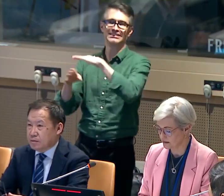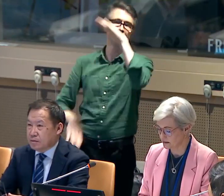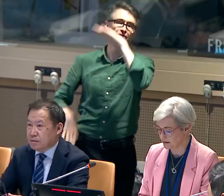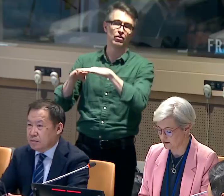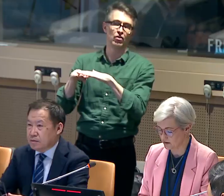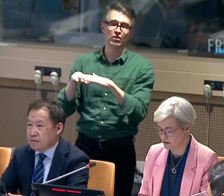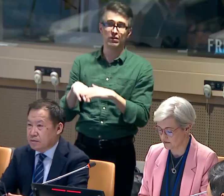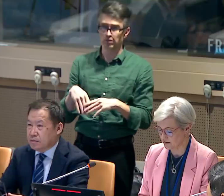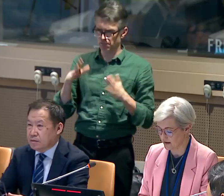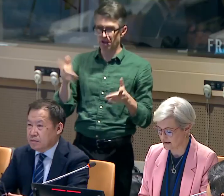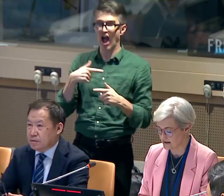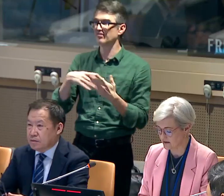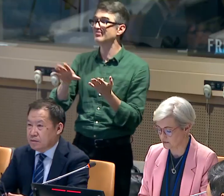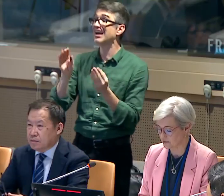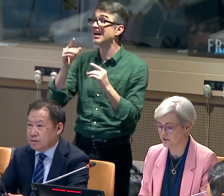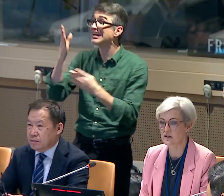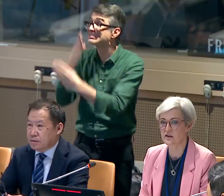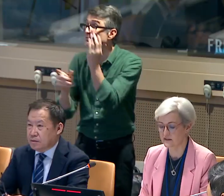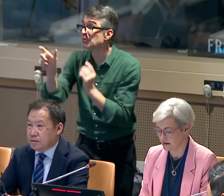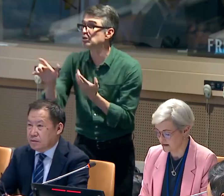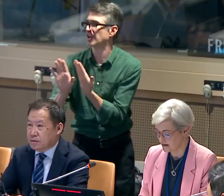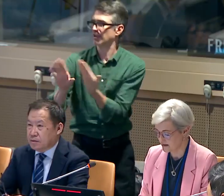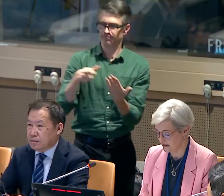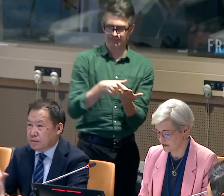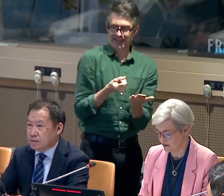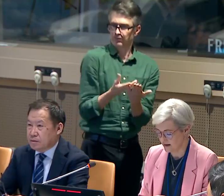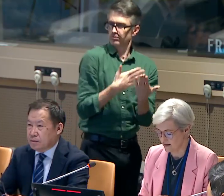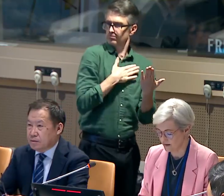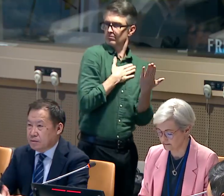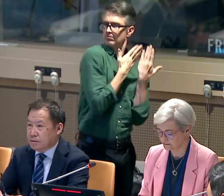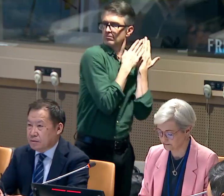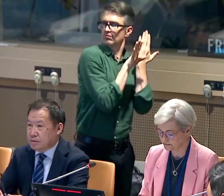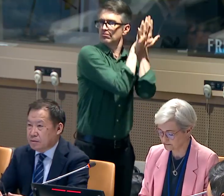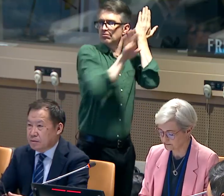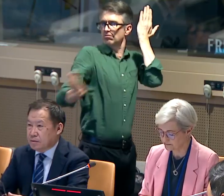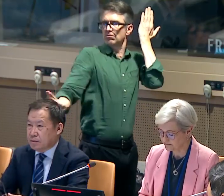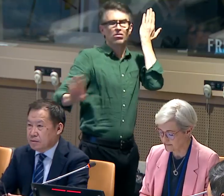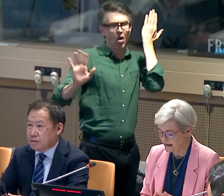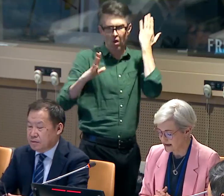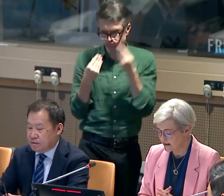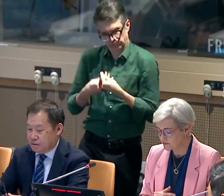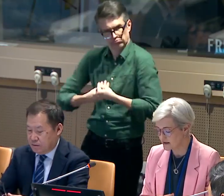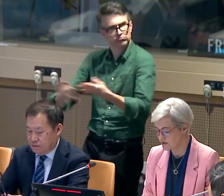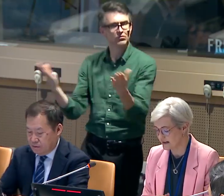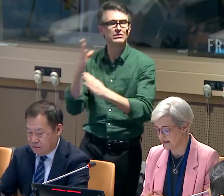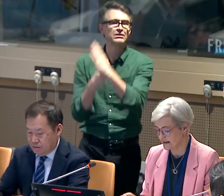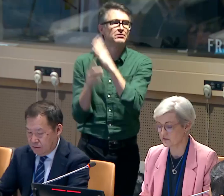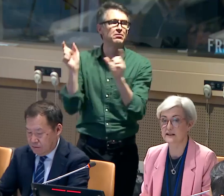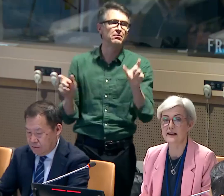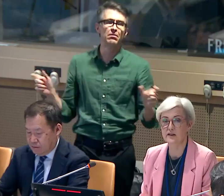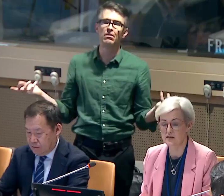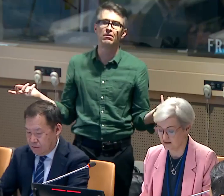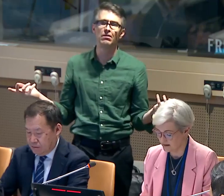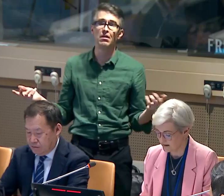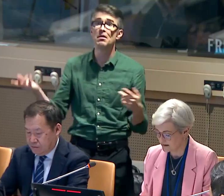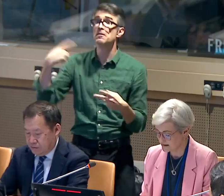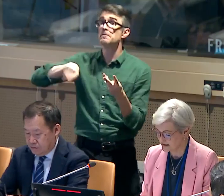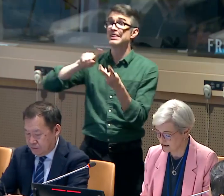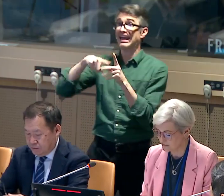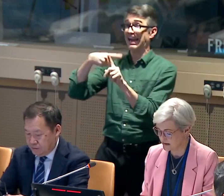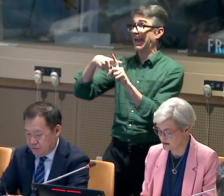so that people know their rights and the procedures they can rely on. If we treat